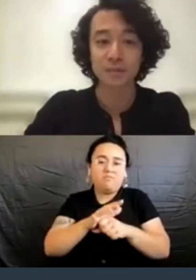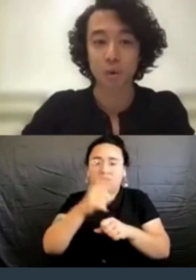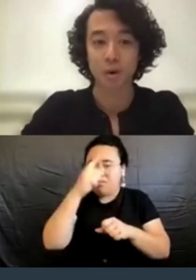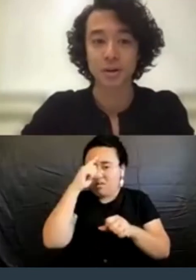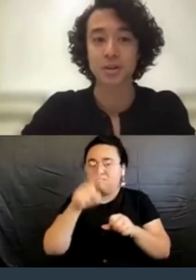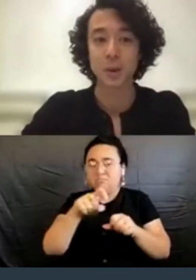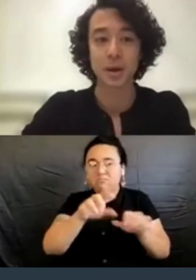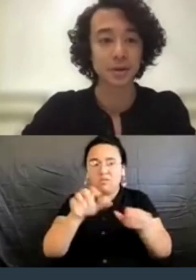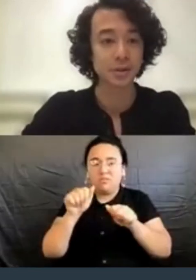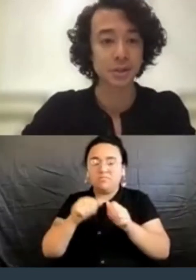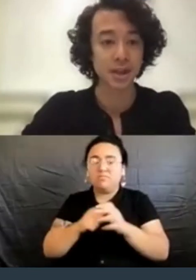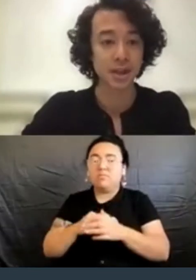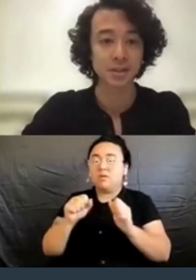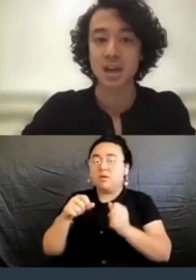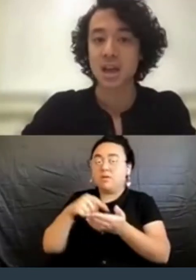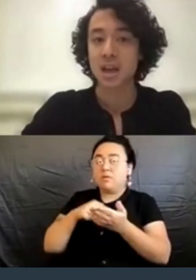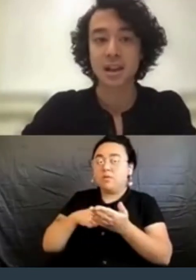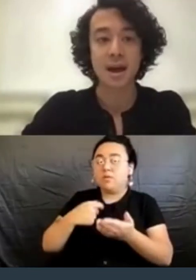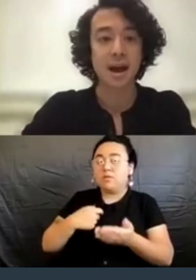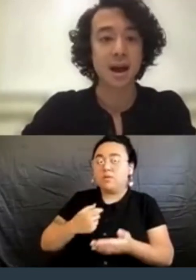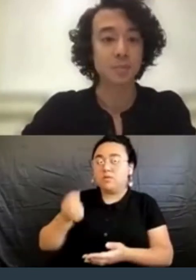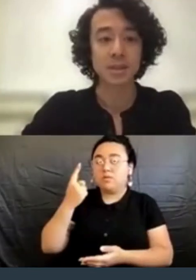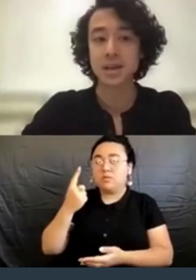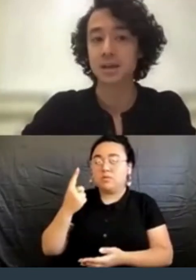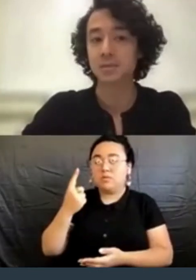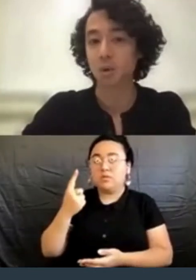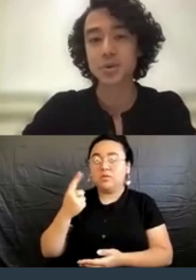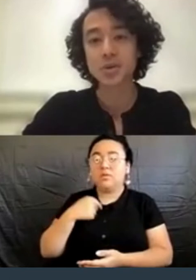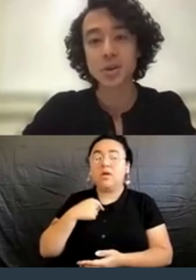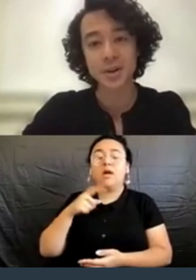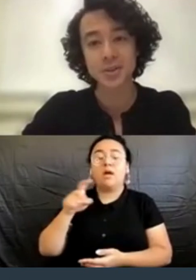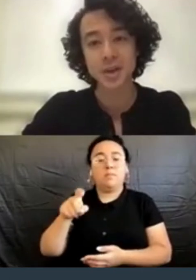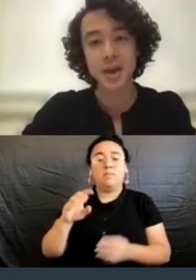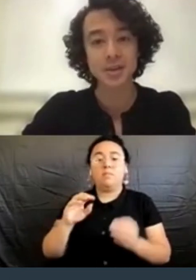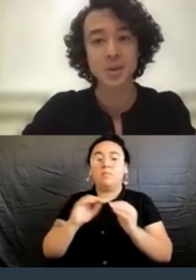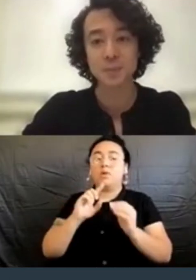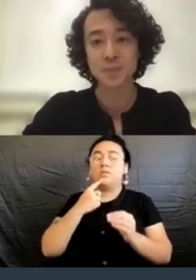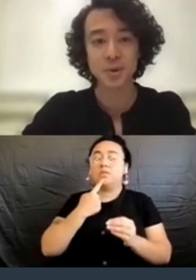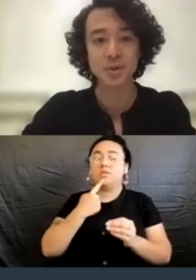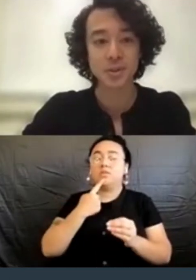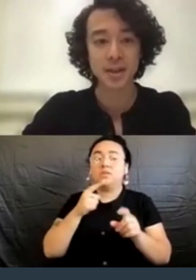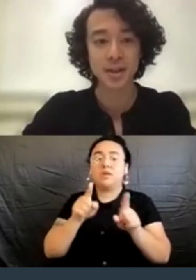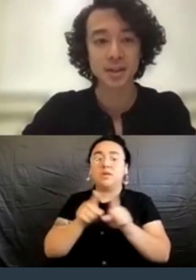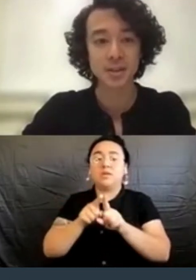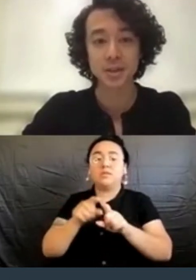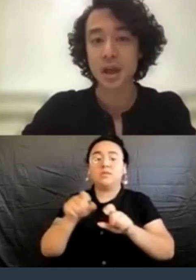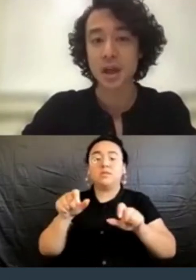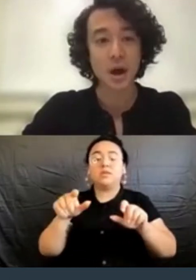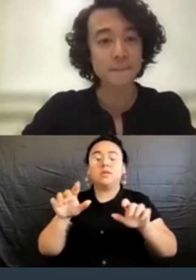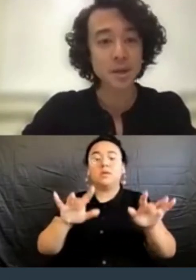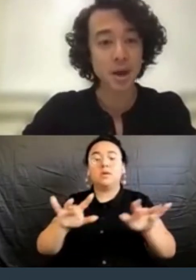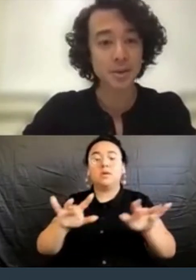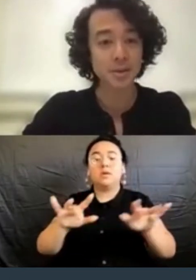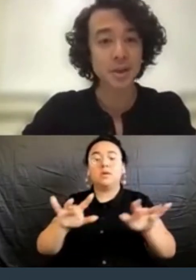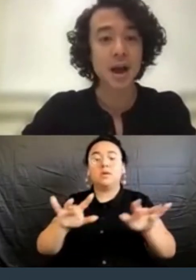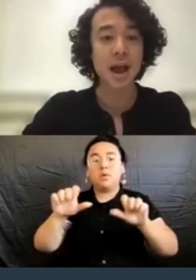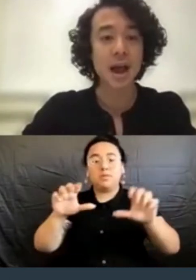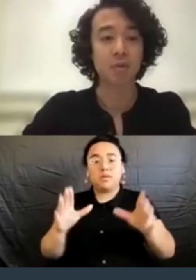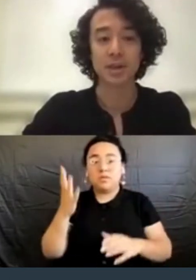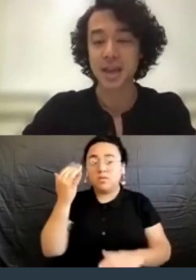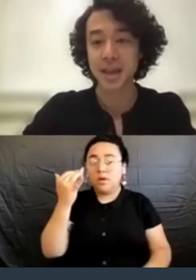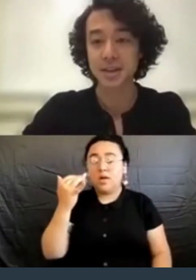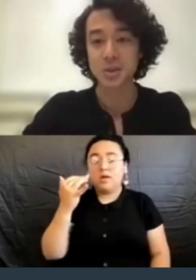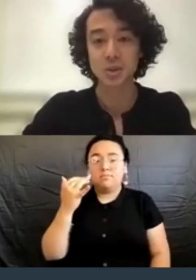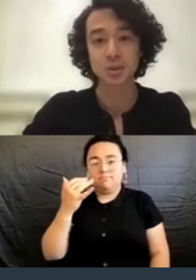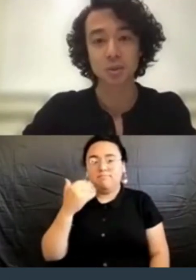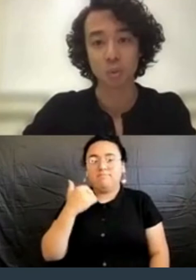I could afford to understand that I would be taken more seriously as a computer scientist, not because I have